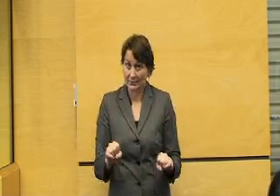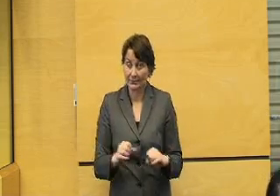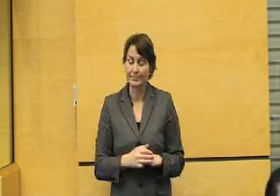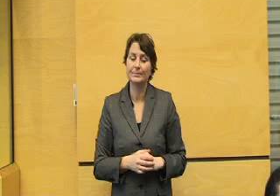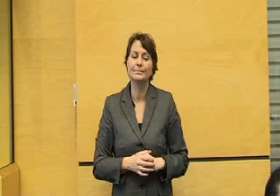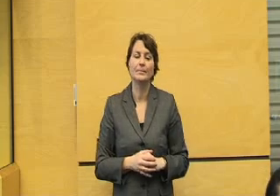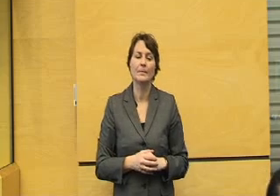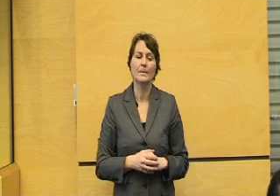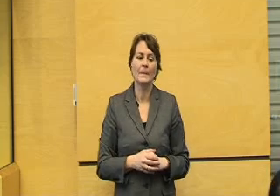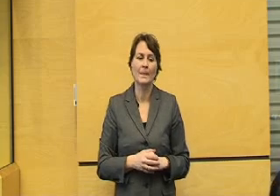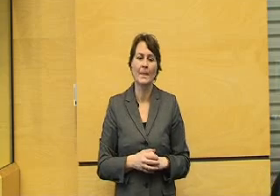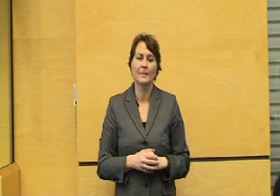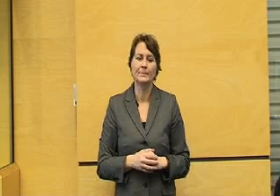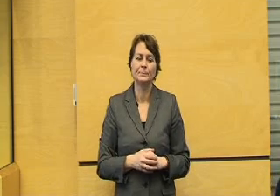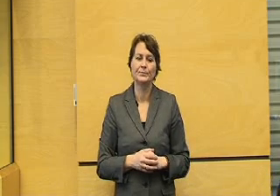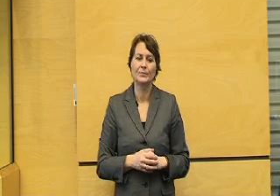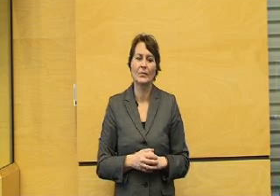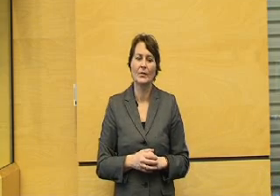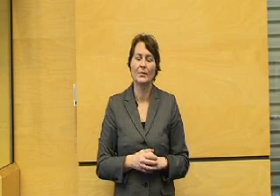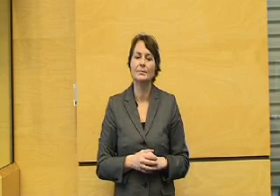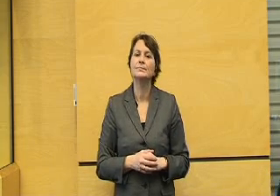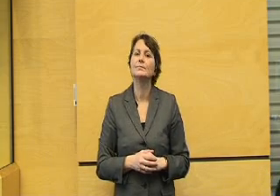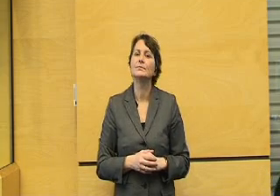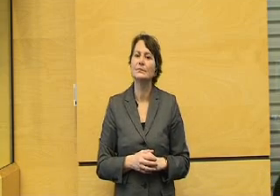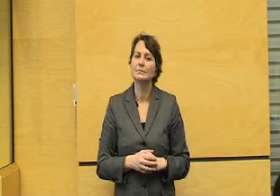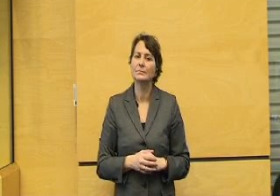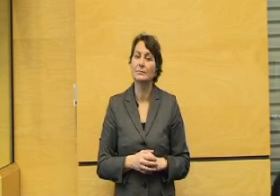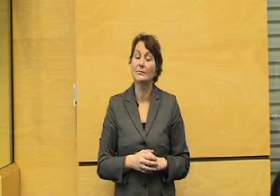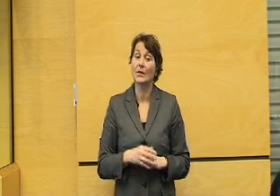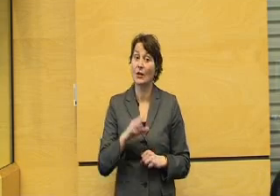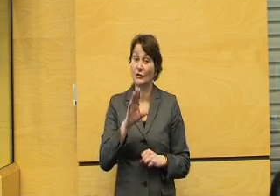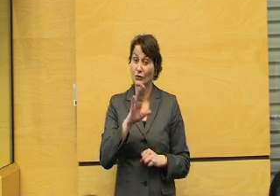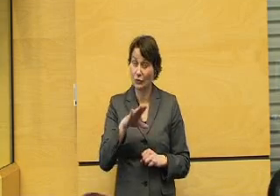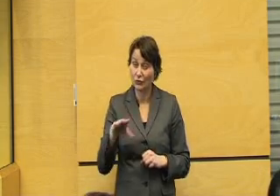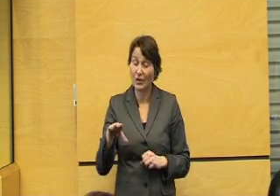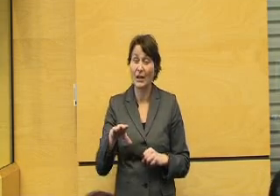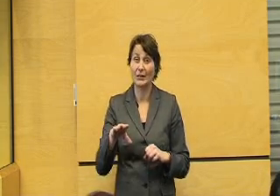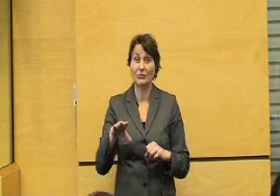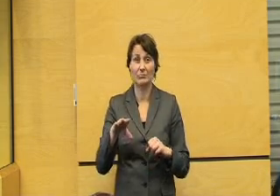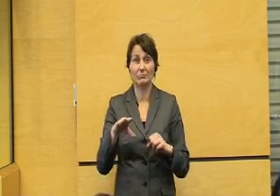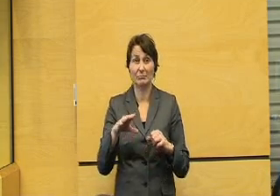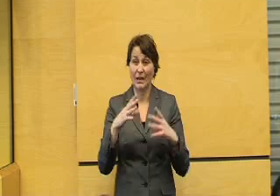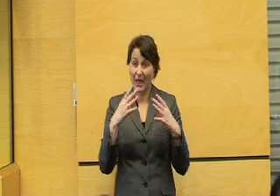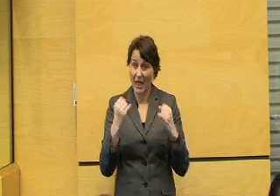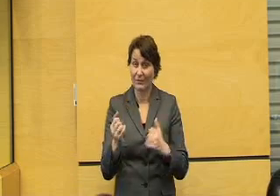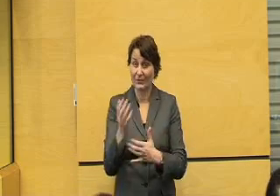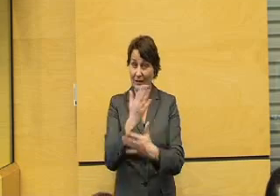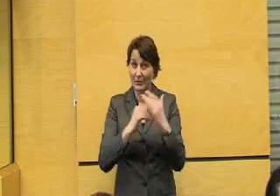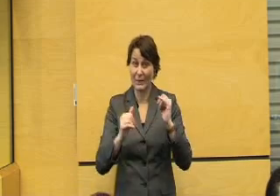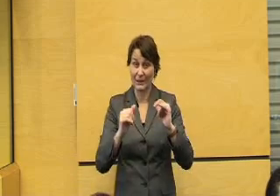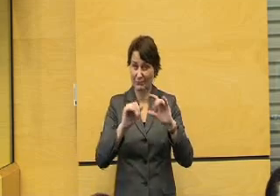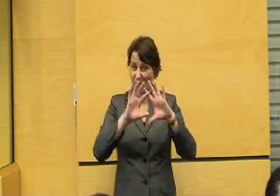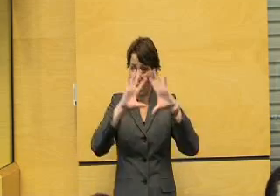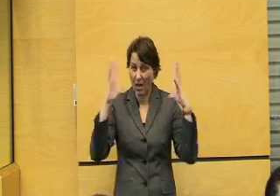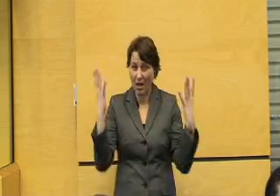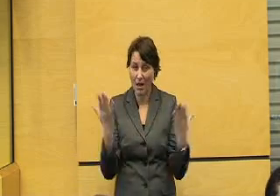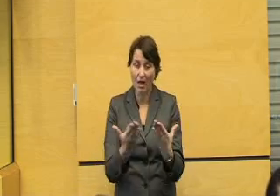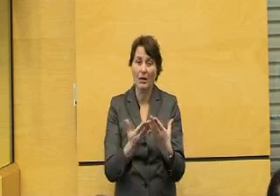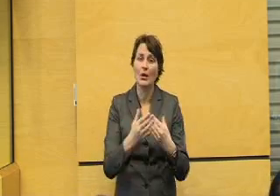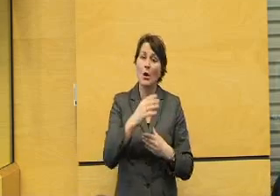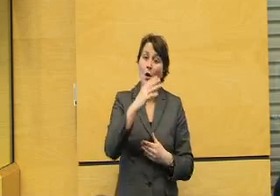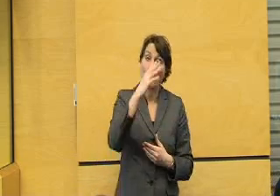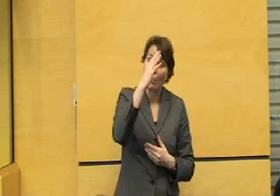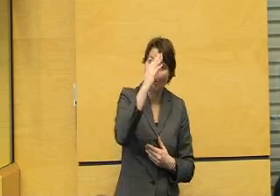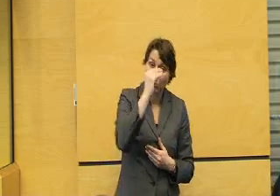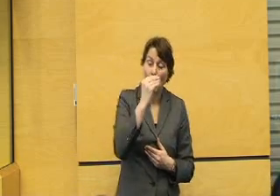And taking children with disabilities, boys and girls as a whole, I am asking in what way are boys, girls and